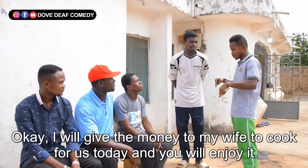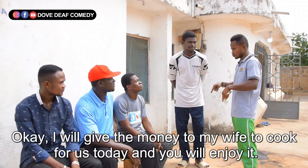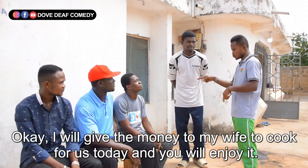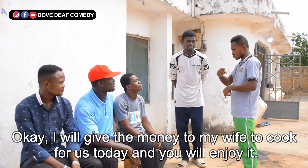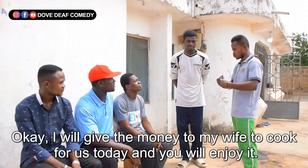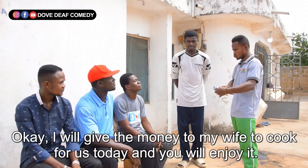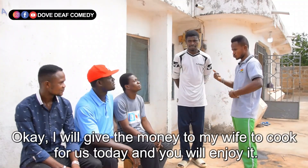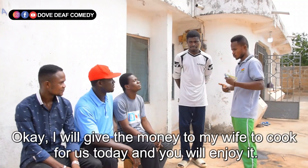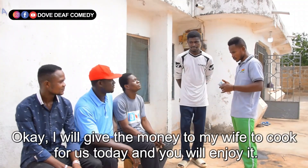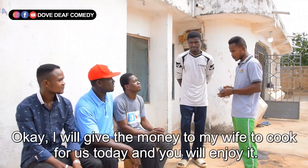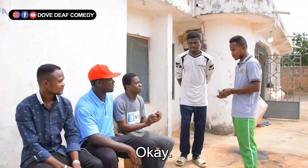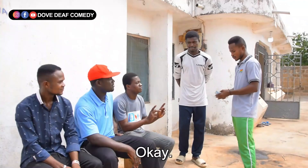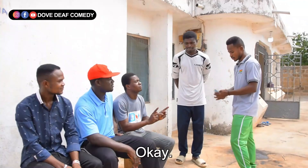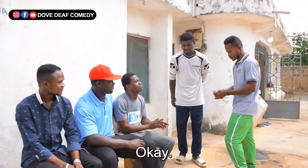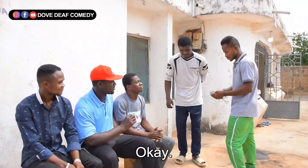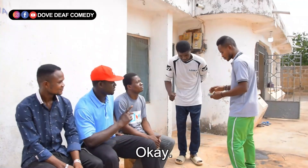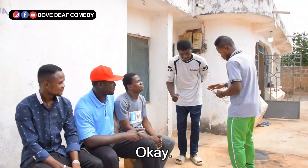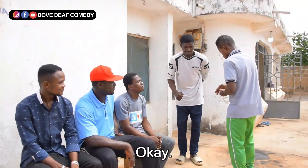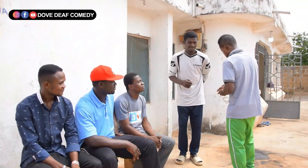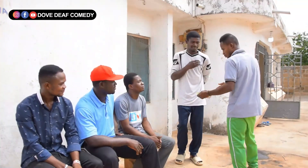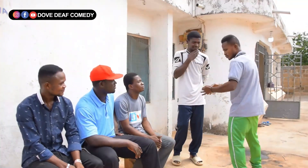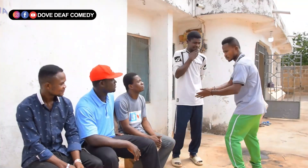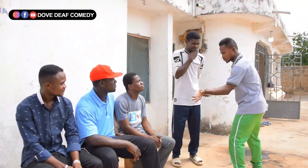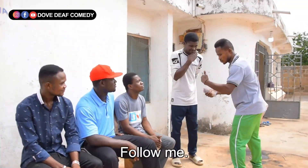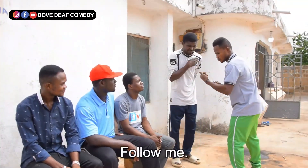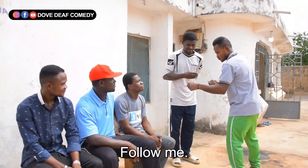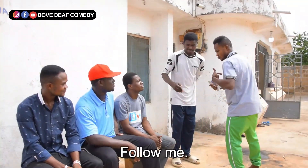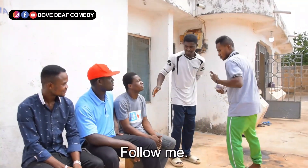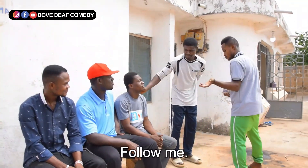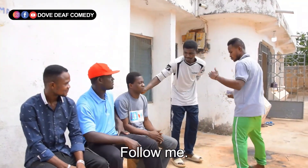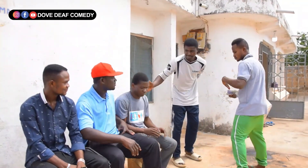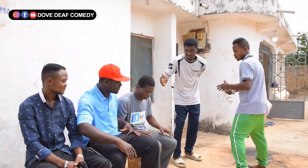to my wife to cook for us today, and you will enjoy it. Okay, follow me.